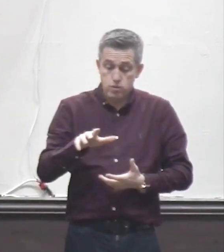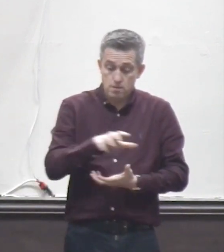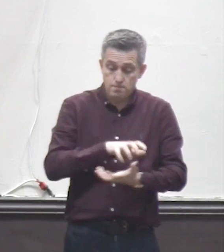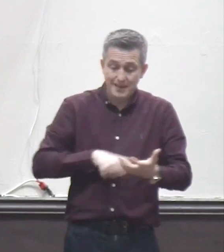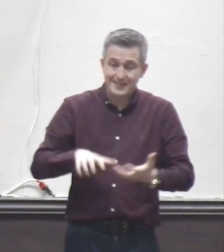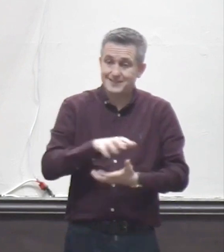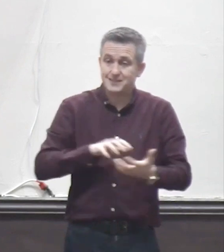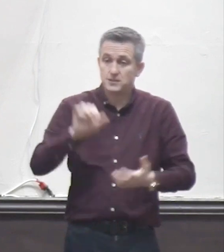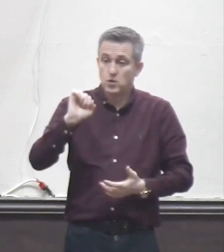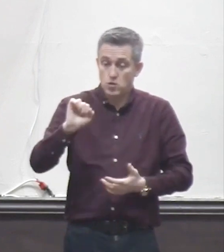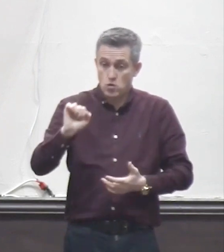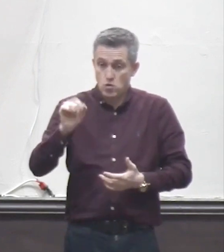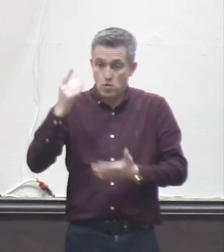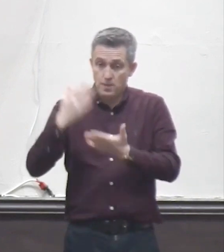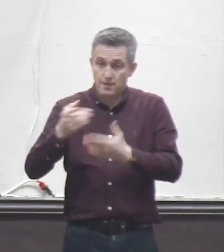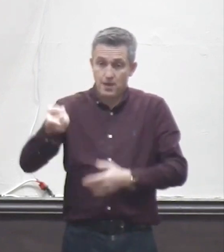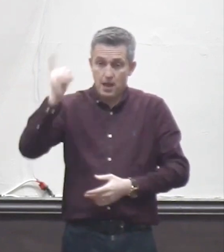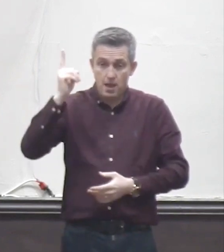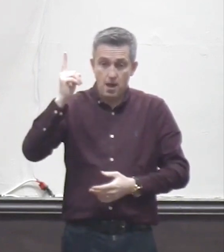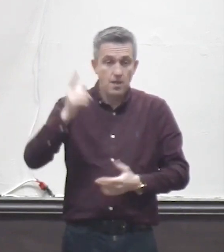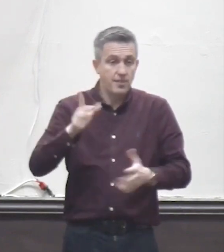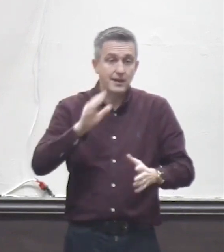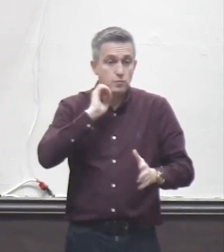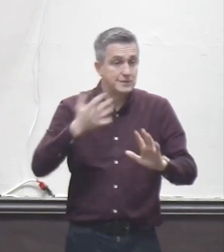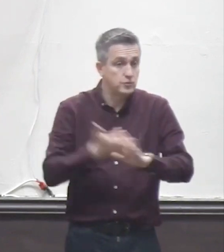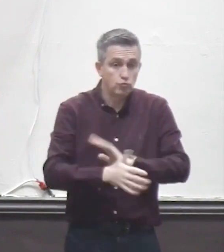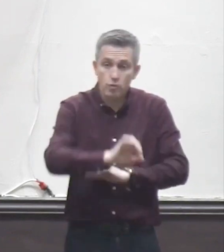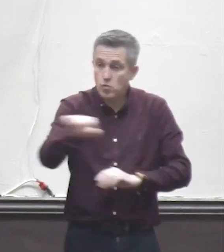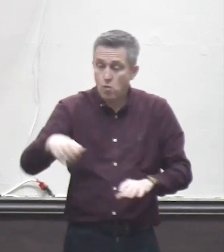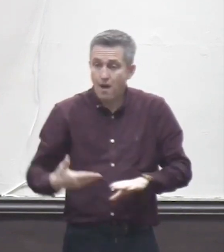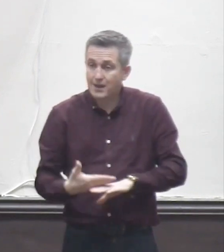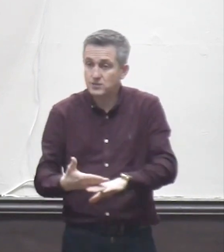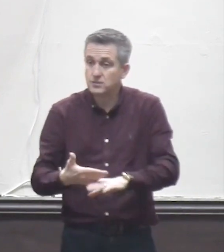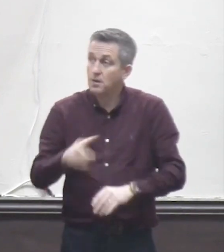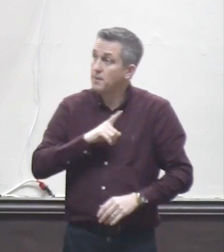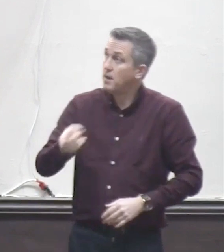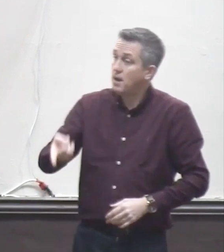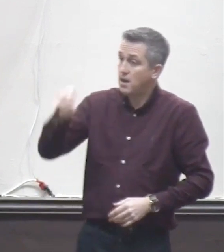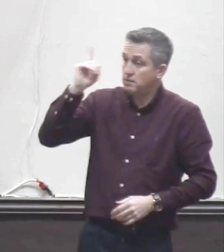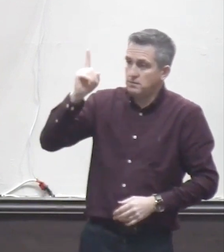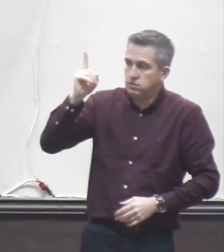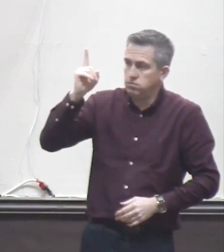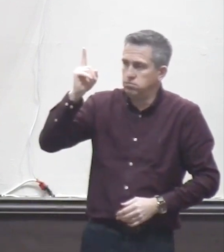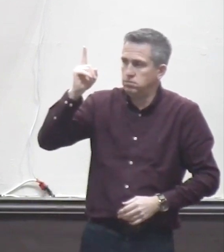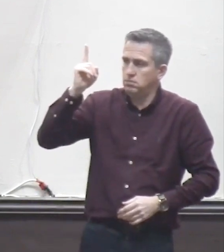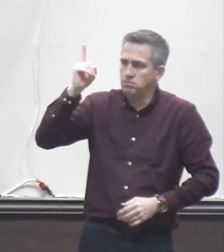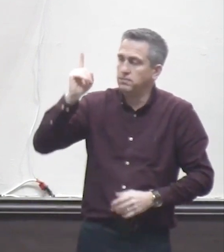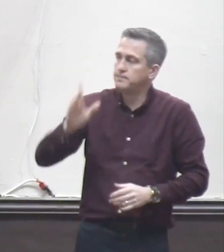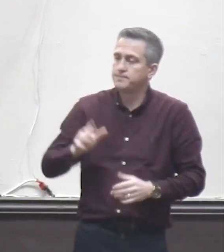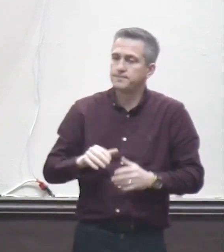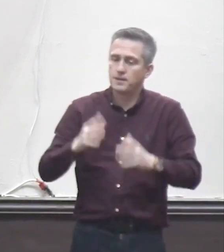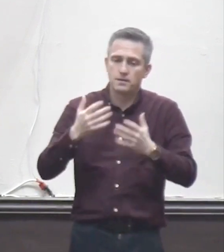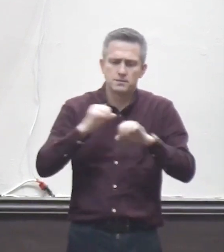any particular point, that Allah will destroy all of their actions wherever they've done. Because Allah Azza wa Jal is alone and absolute in every